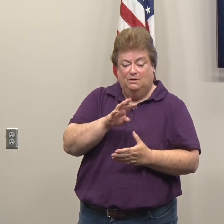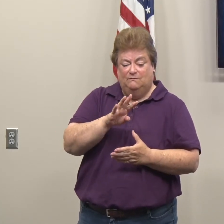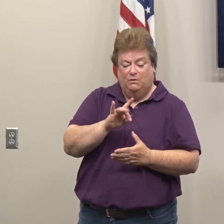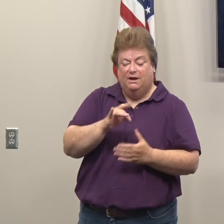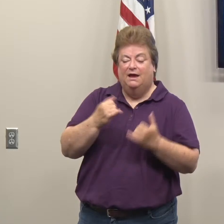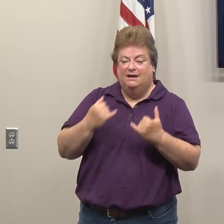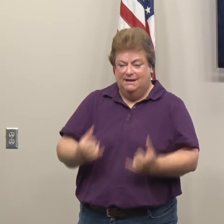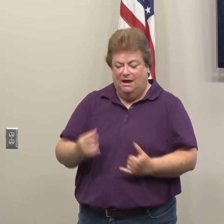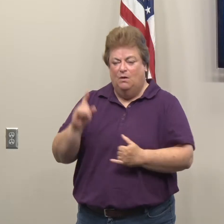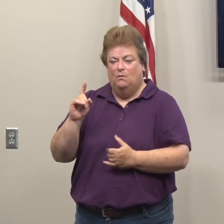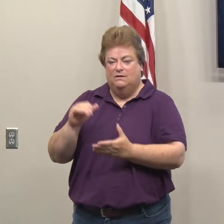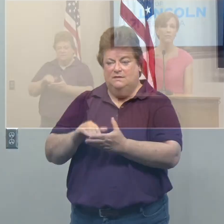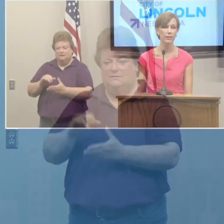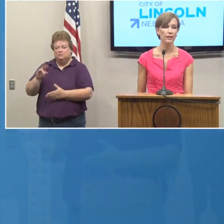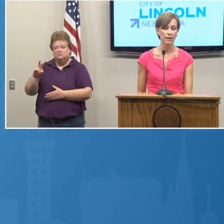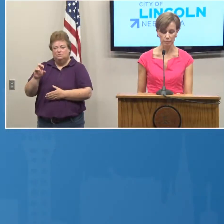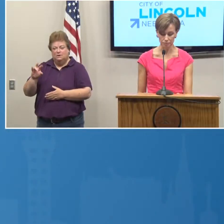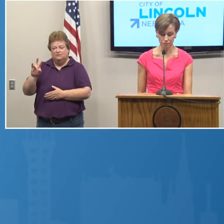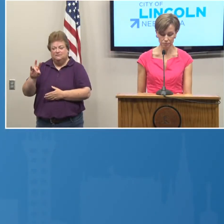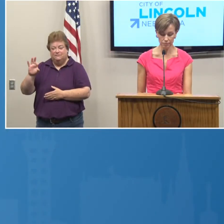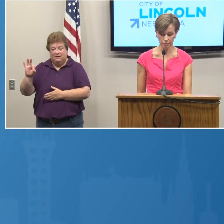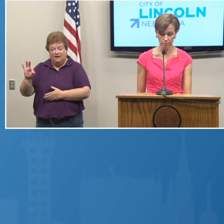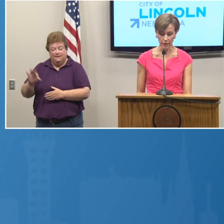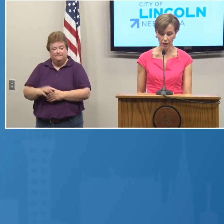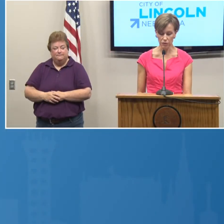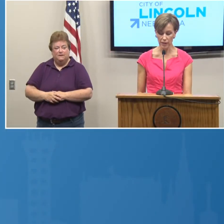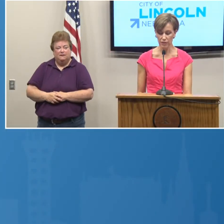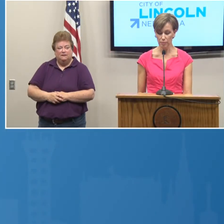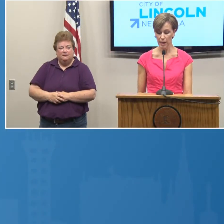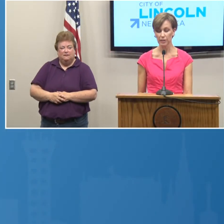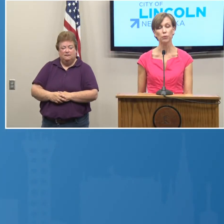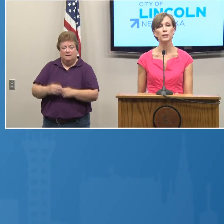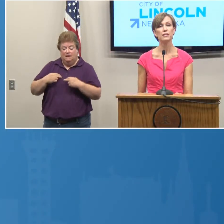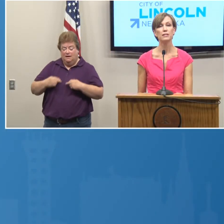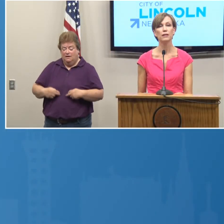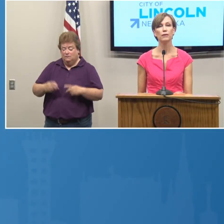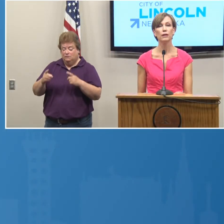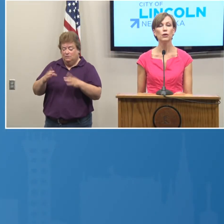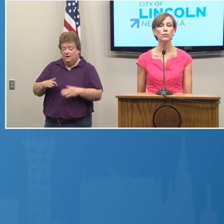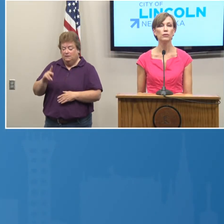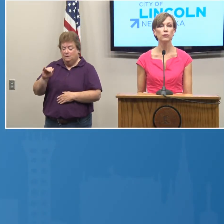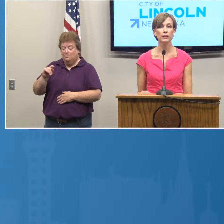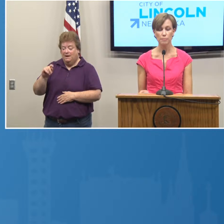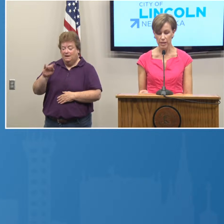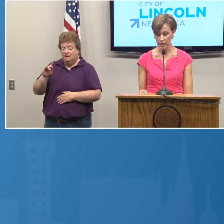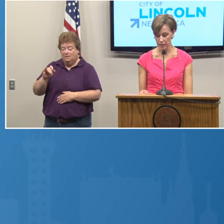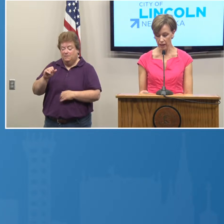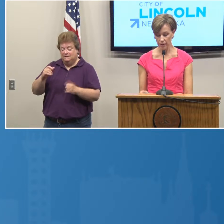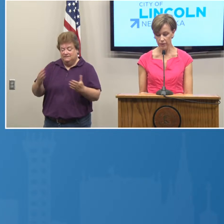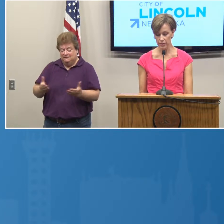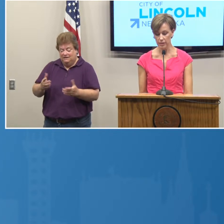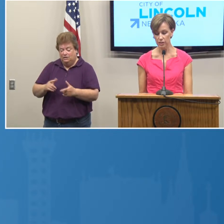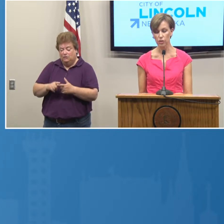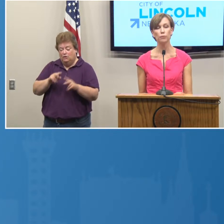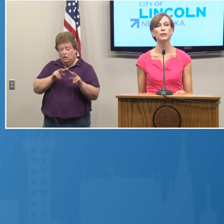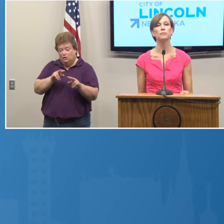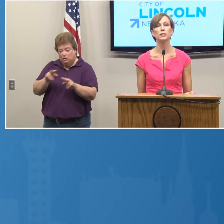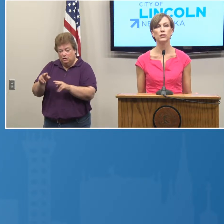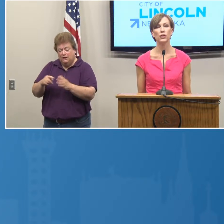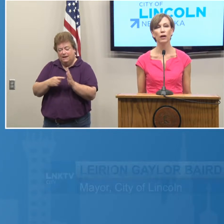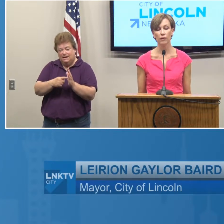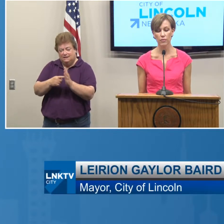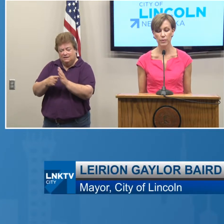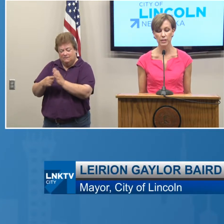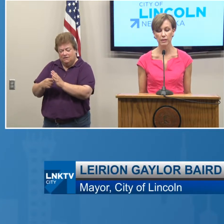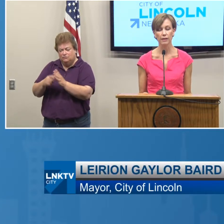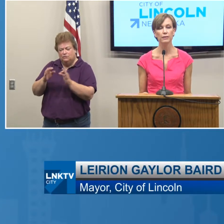1,248 to 1,279. Health Director Pat Lopez is here with a look at the main indicators that determine the